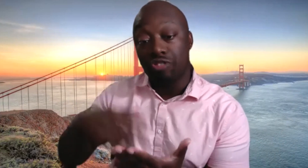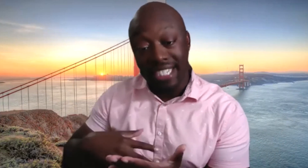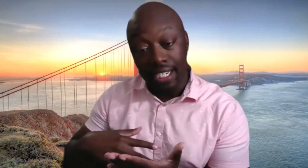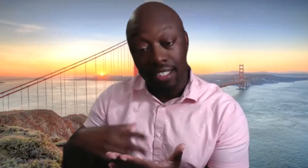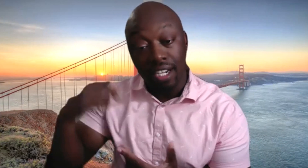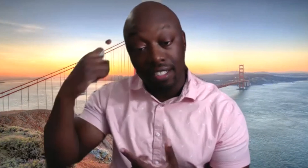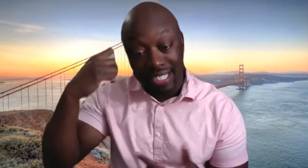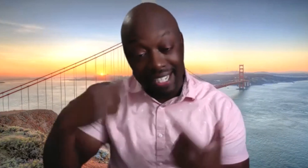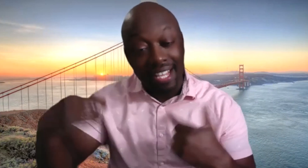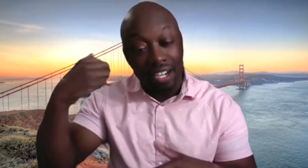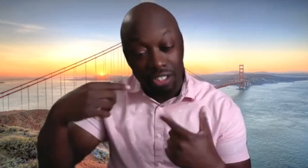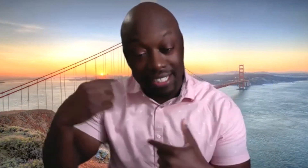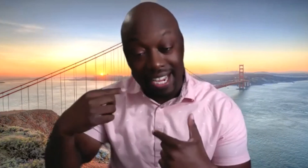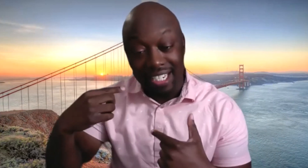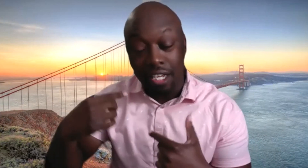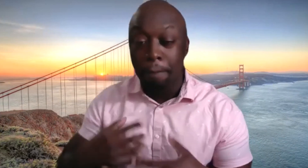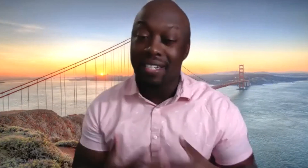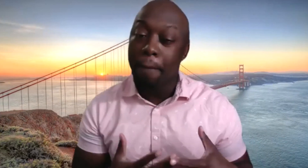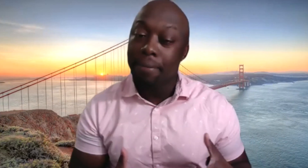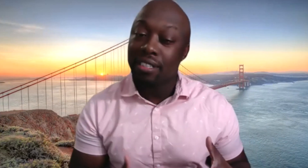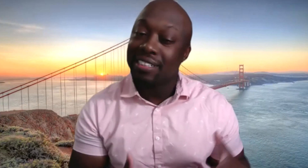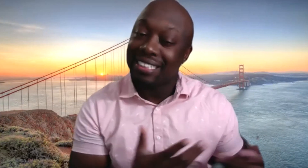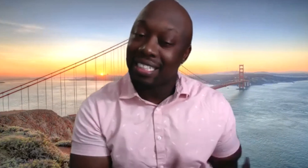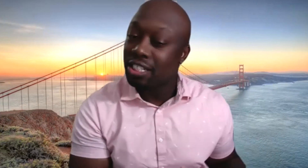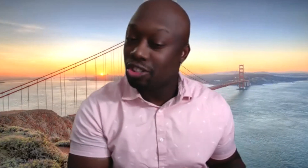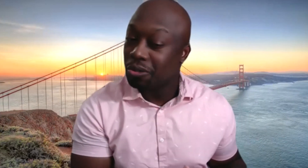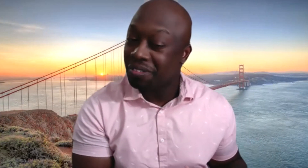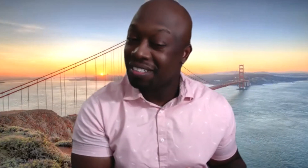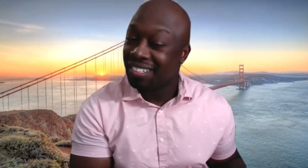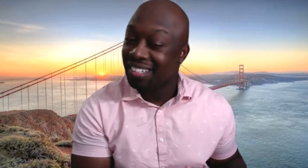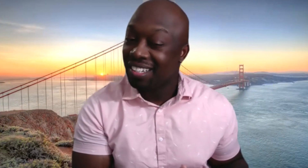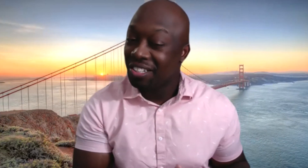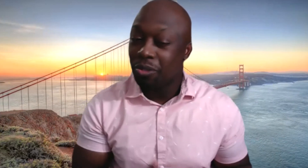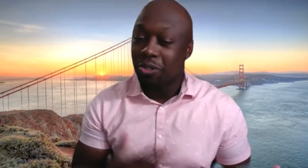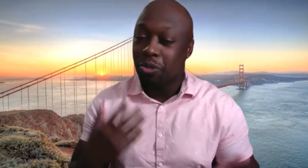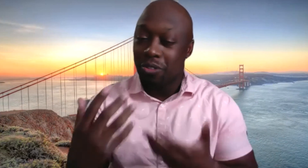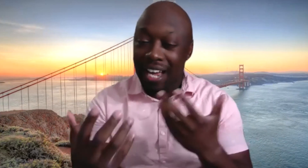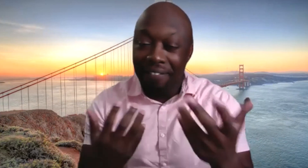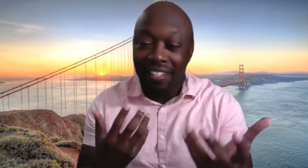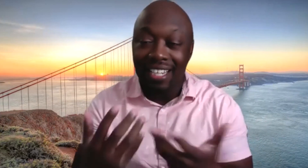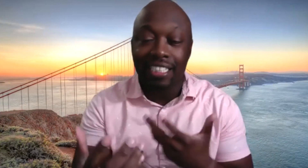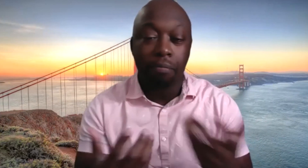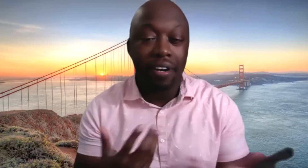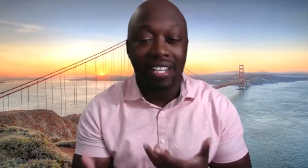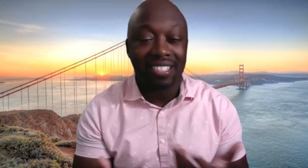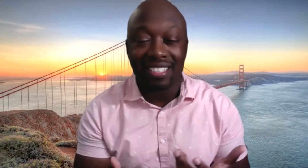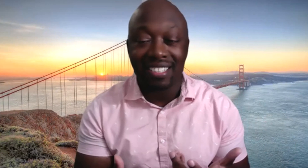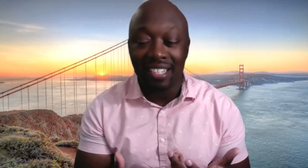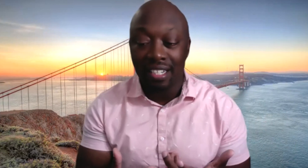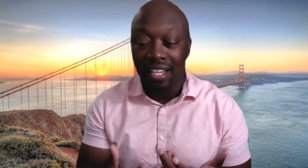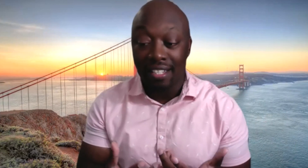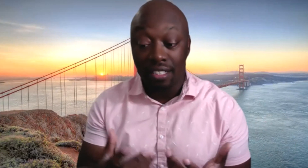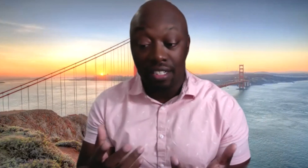to read, to get that understanding, but not books to teach you. You have to experience